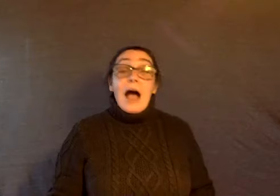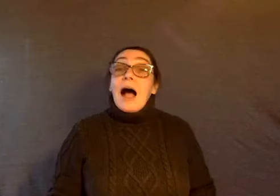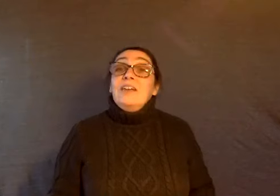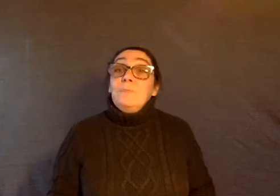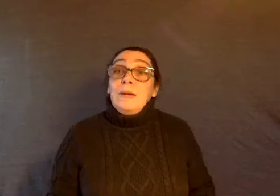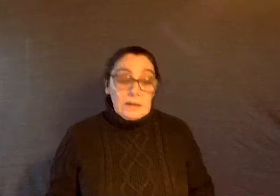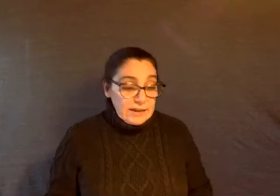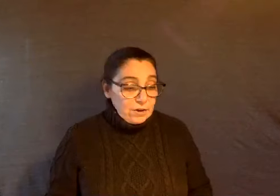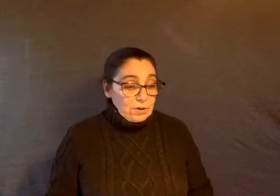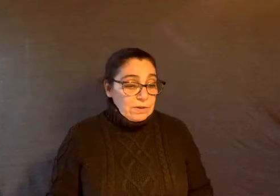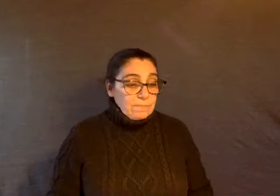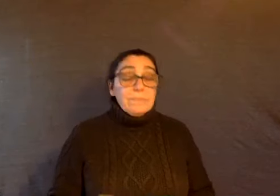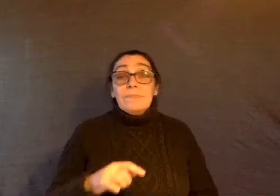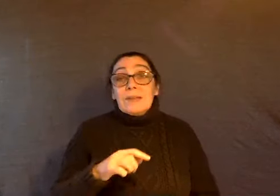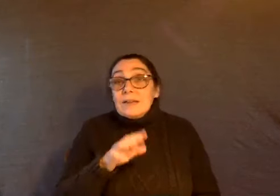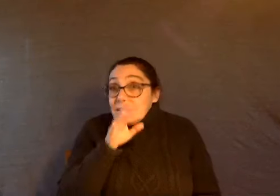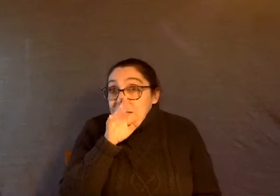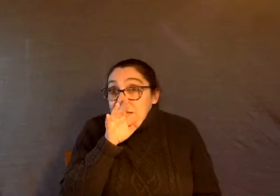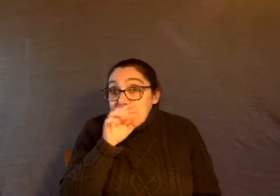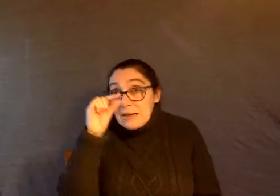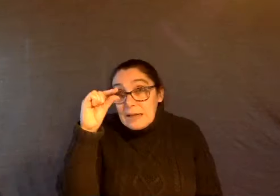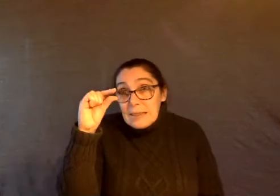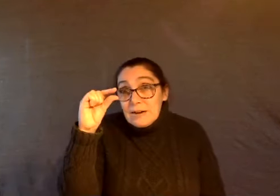I speak a little. Speak little.